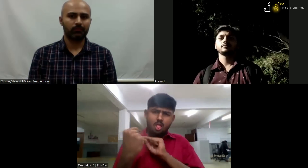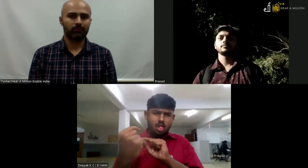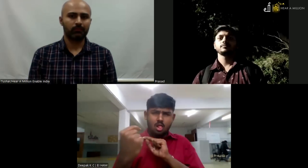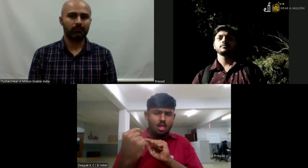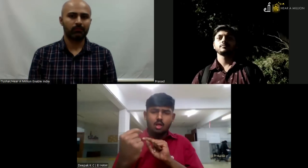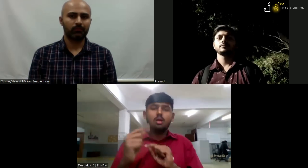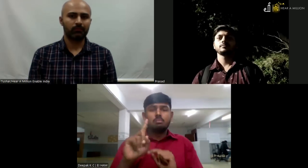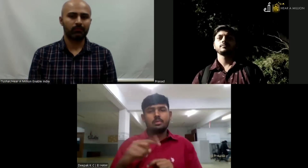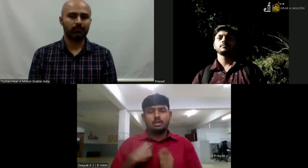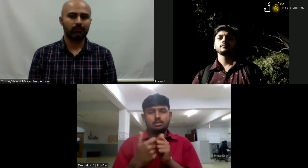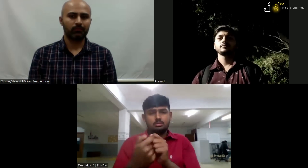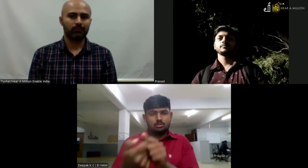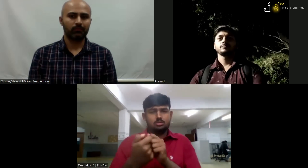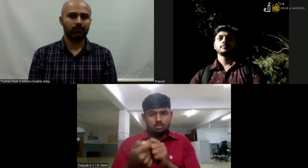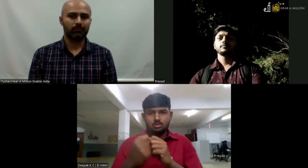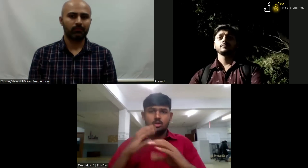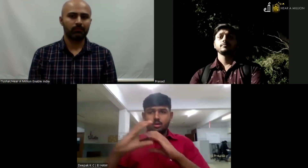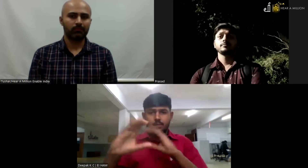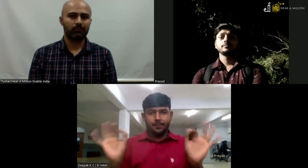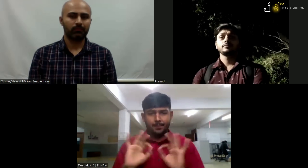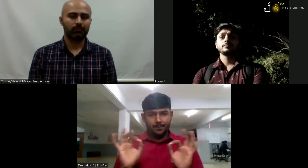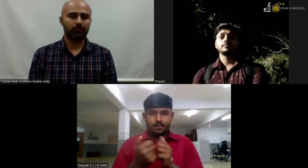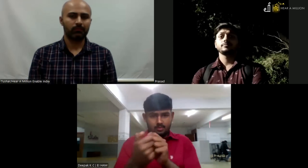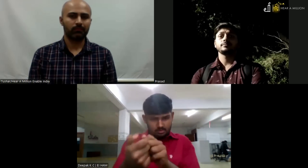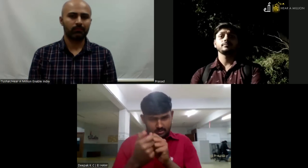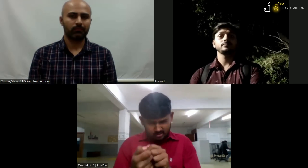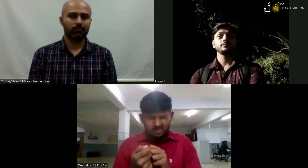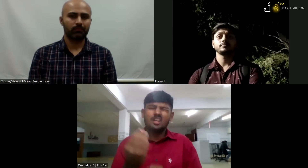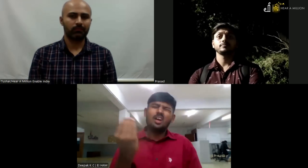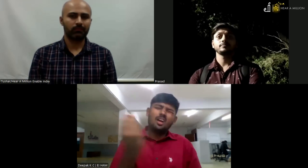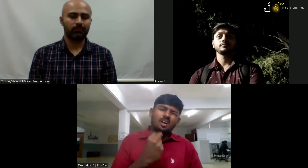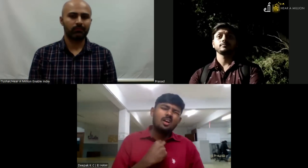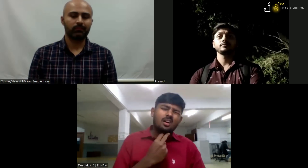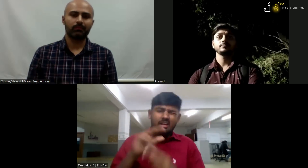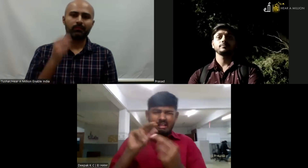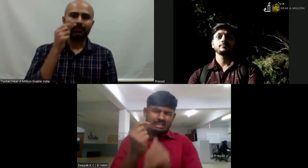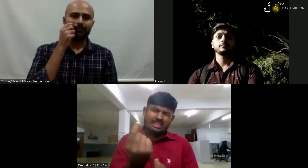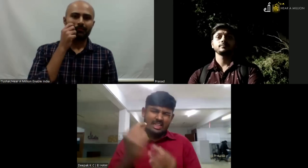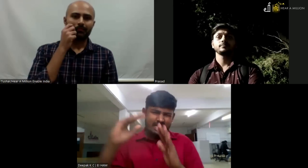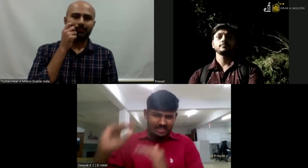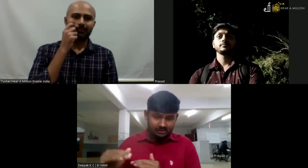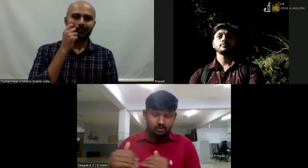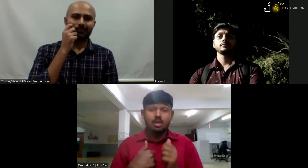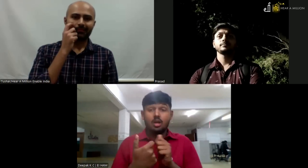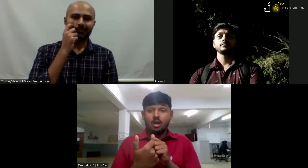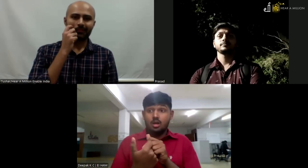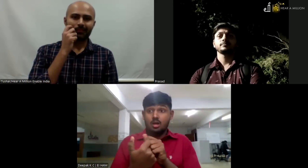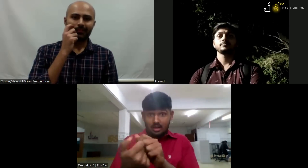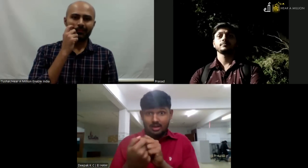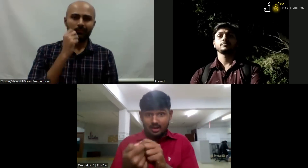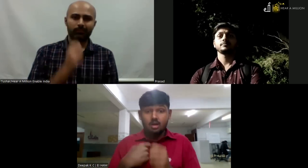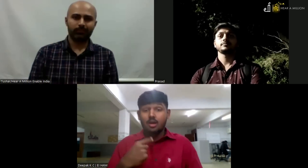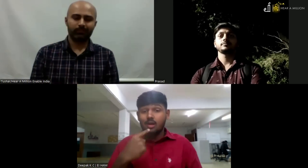of questions, lot of issues. The hearing driver and I, we communicated on text and chat.